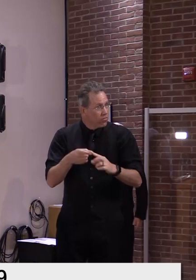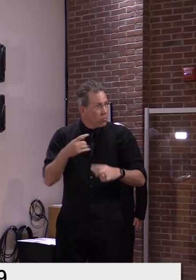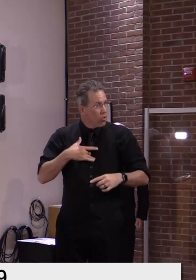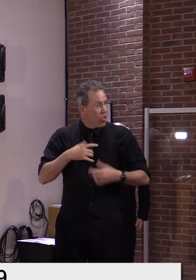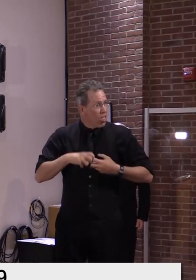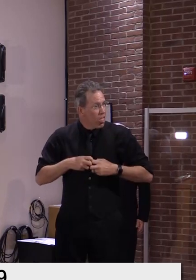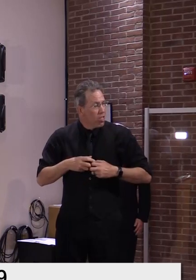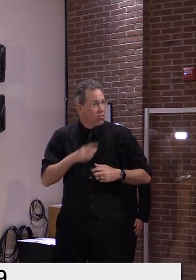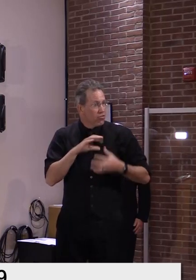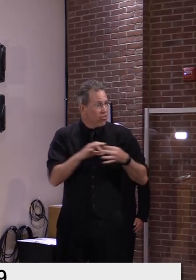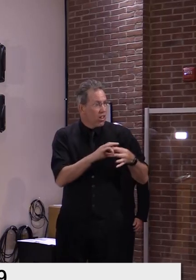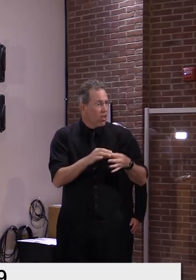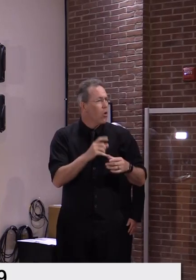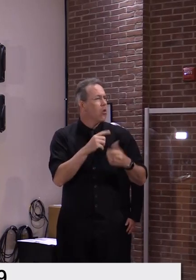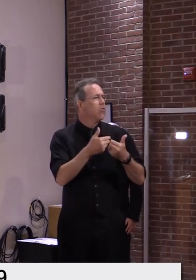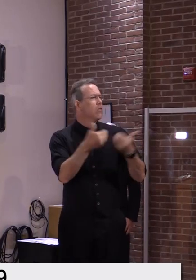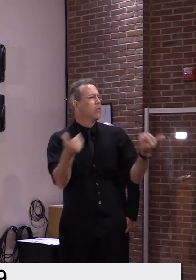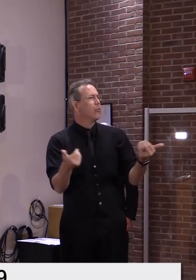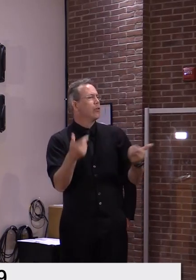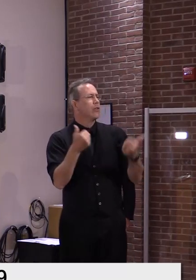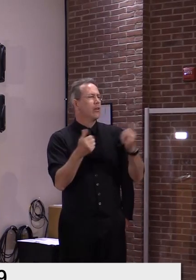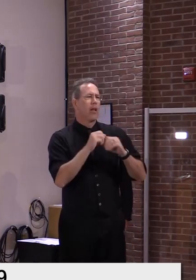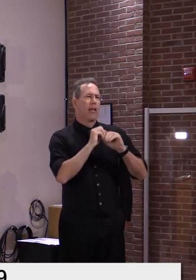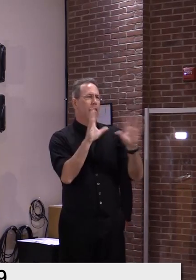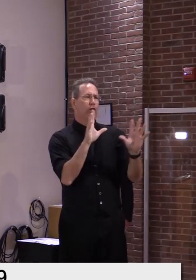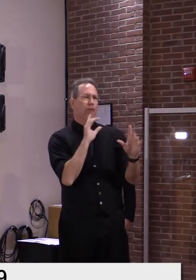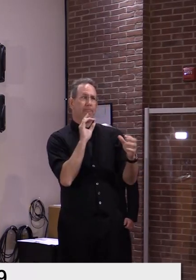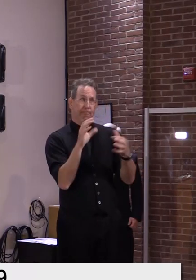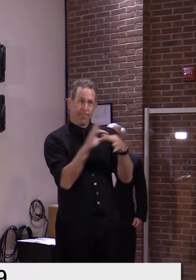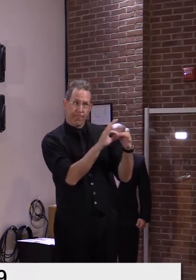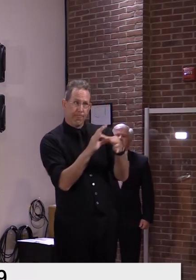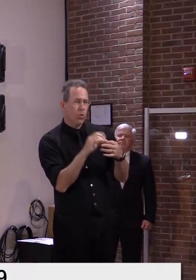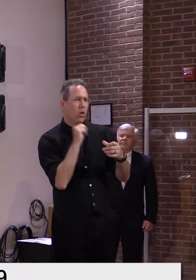unclear. But because they have been very